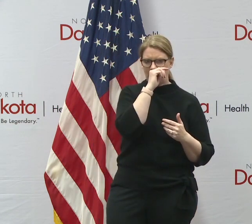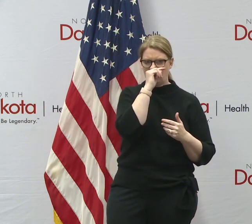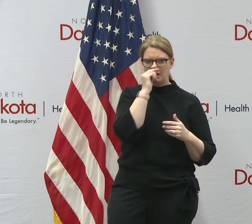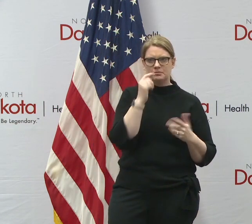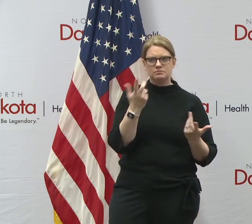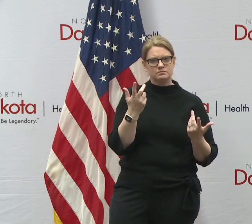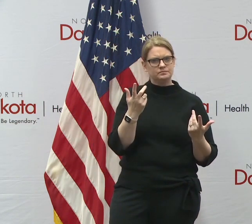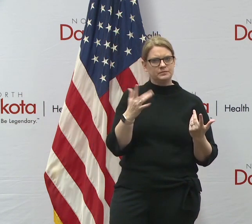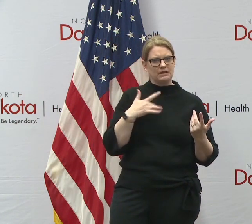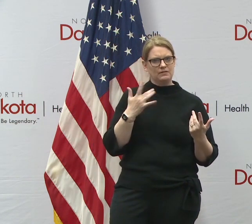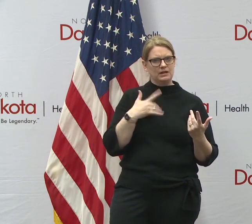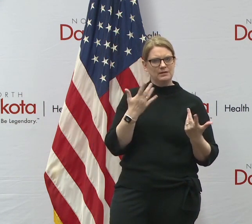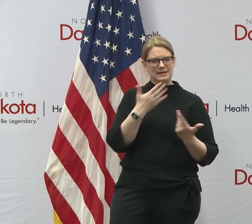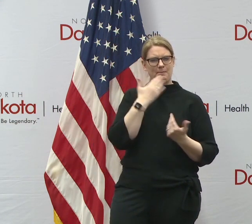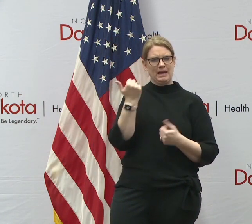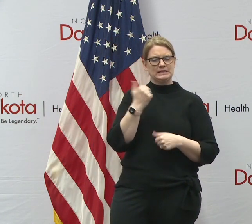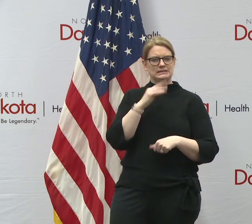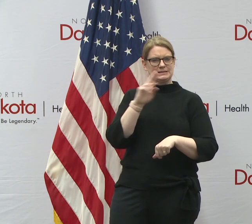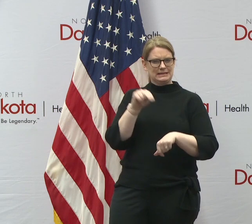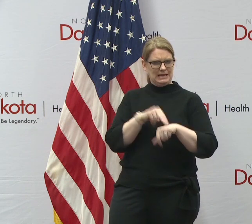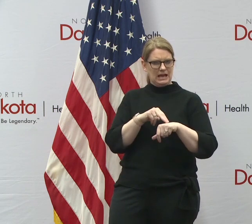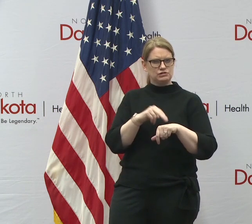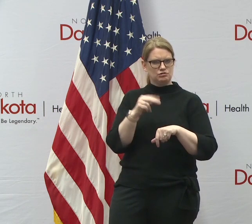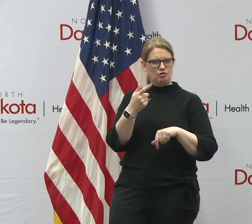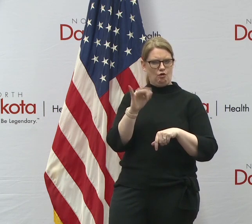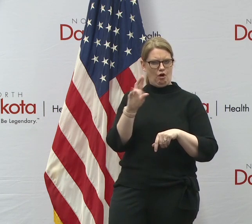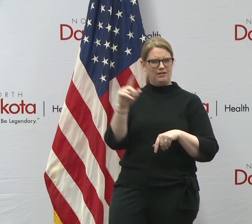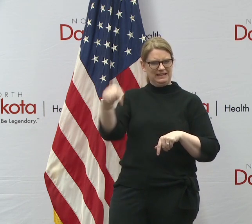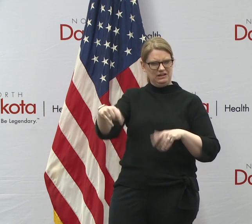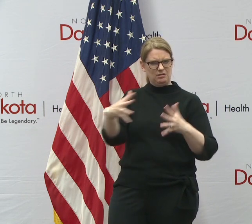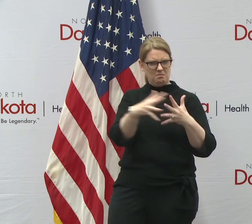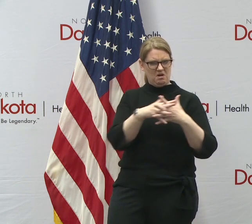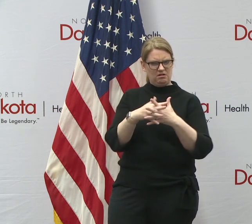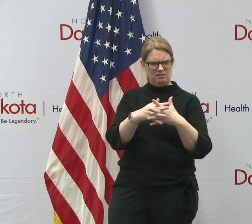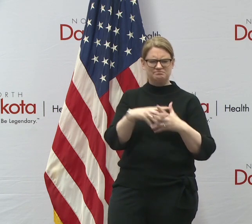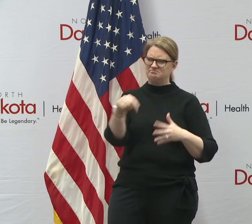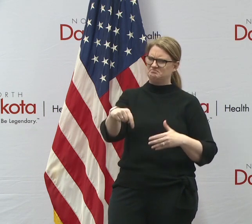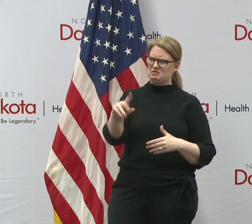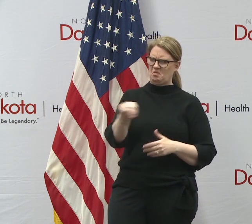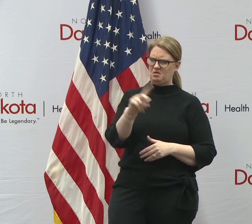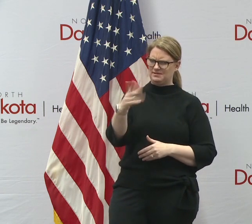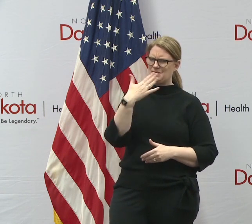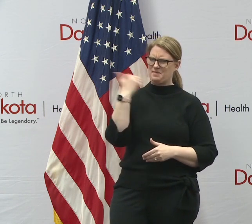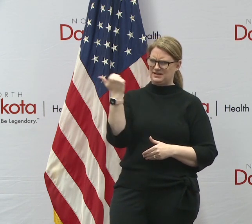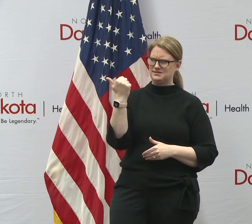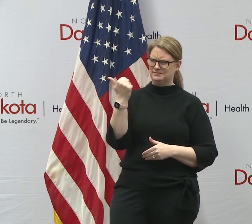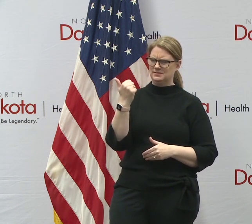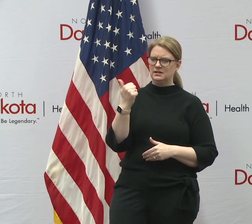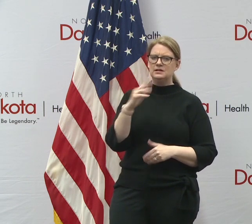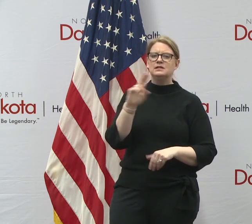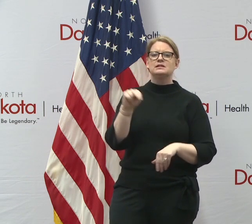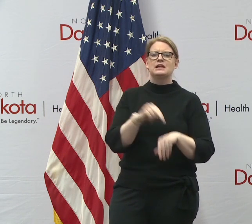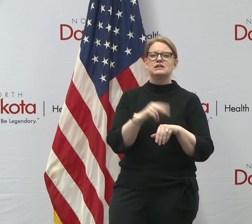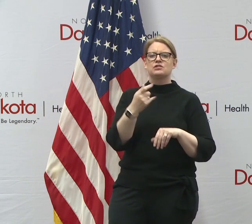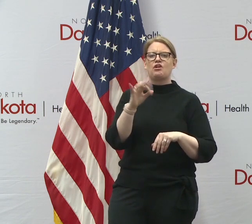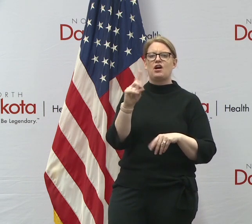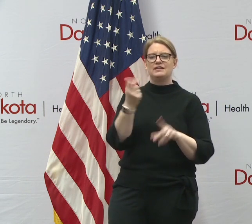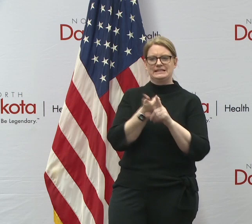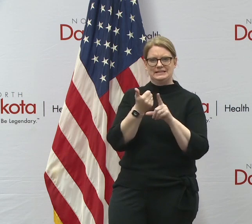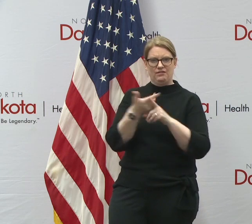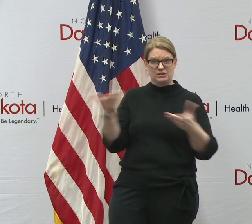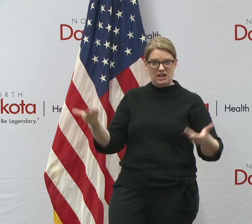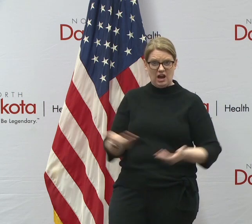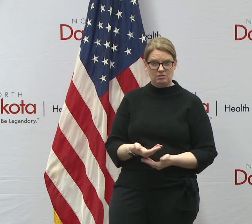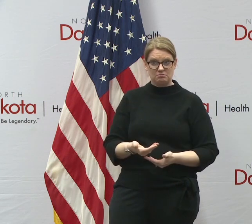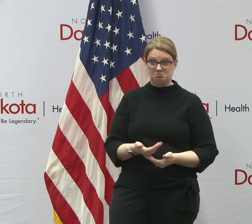feel we've got the best National Guard in America right here in North Dakota, and the National Guard was hiring before. We're